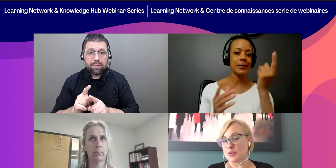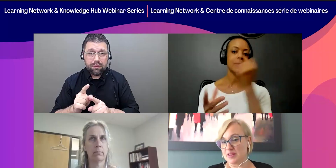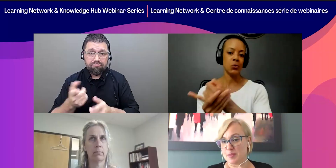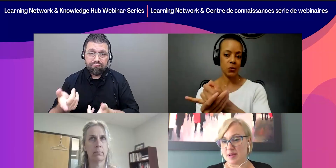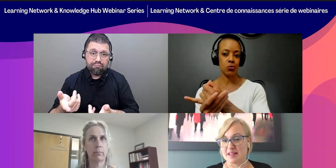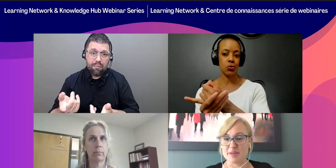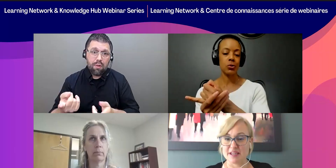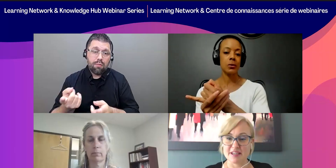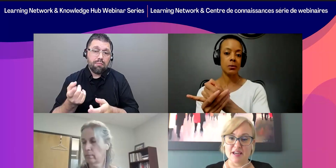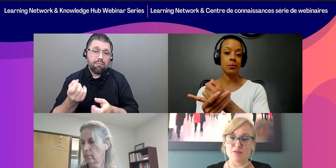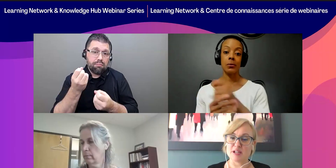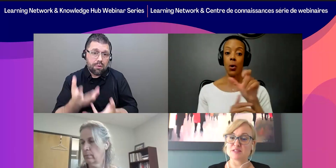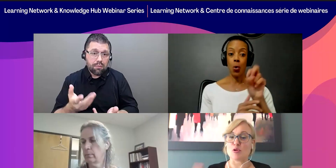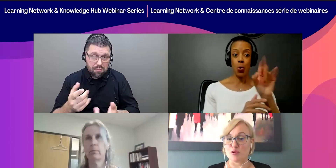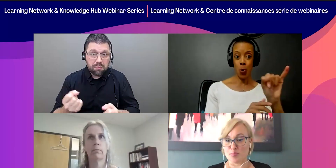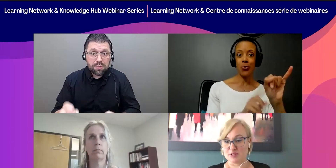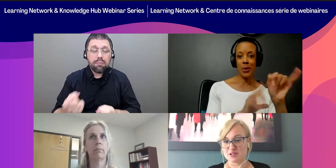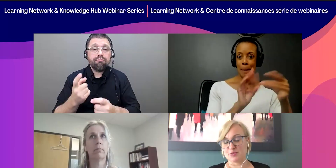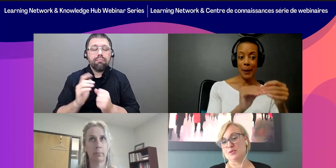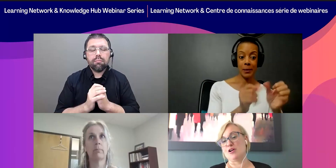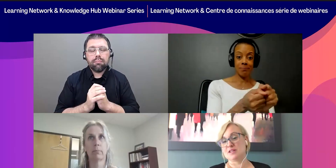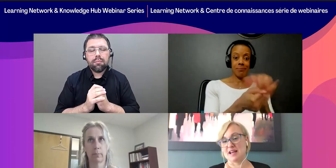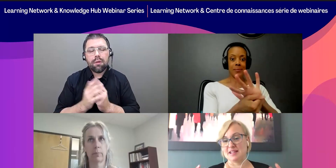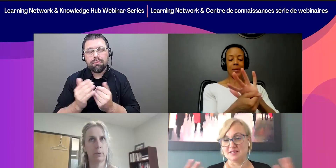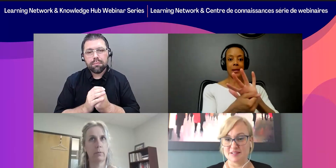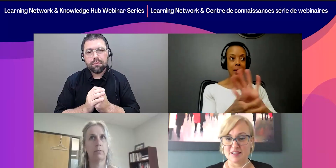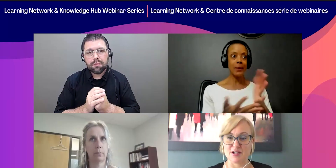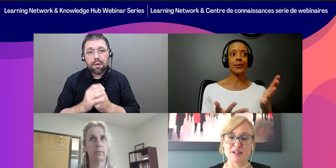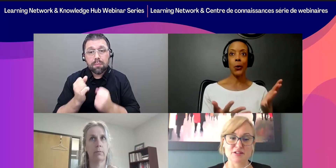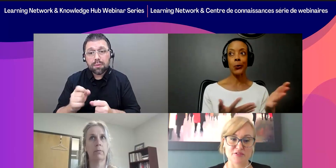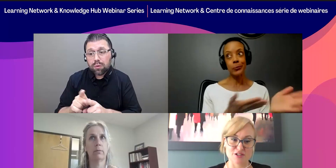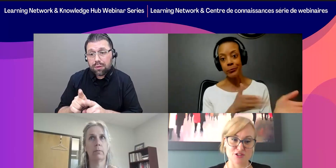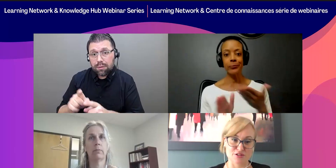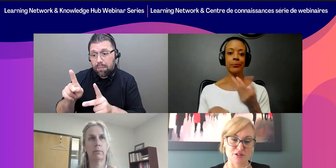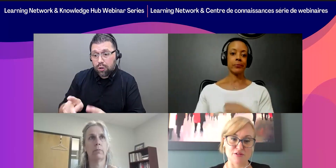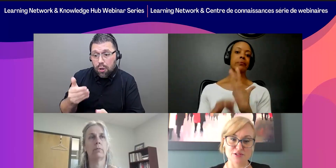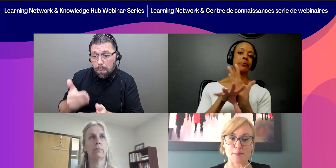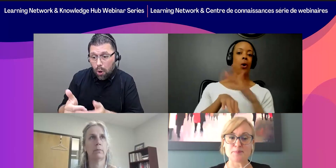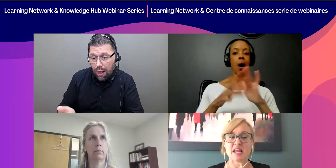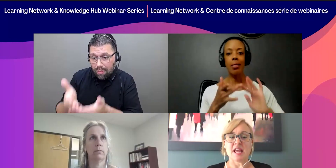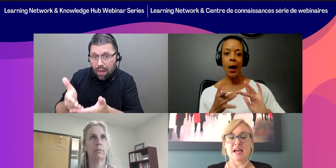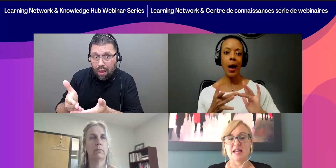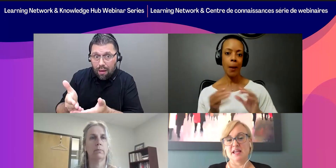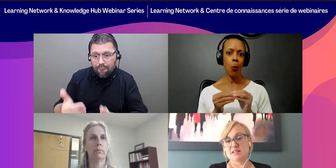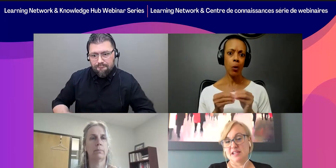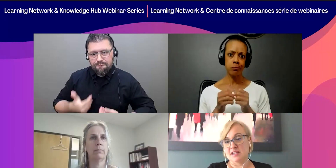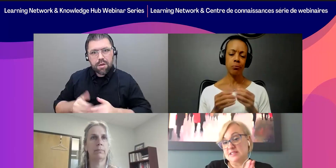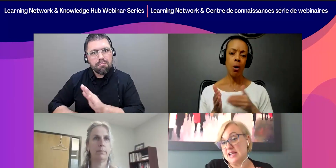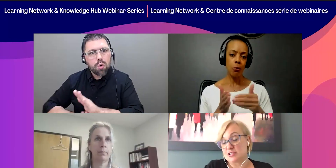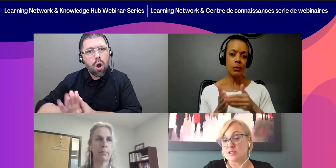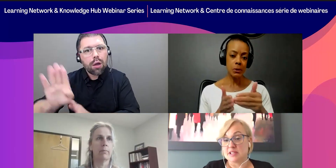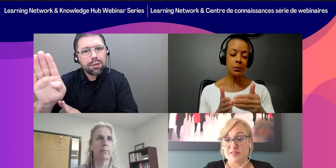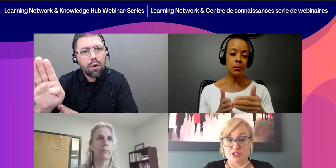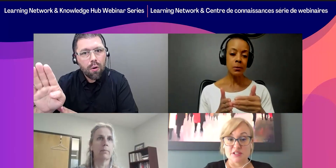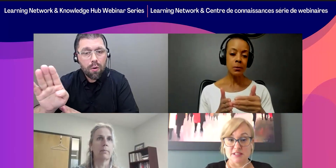earlier, with the pandemic, everybody's more open to online interventions also. And